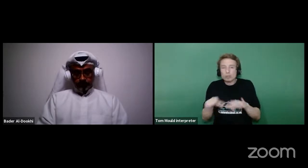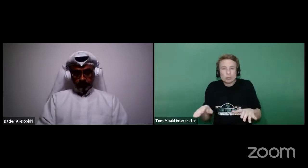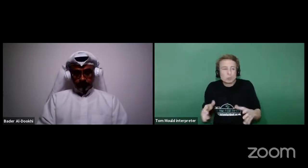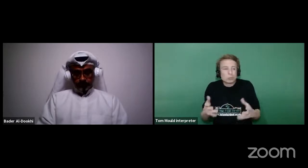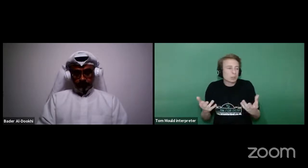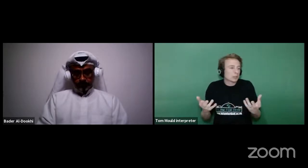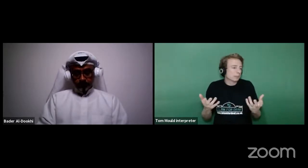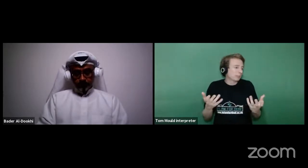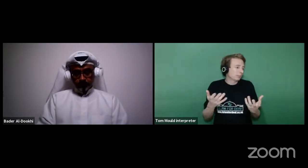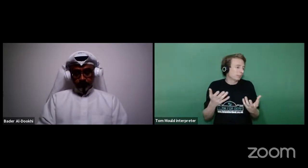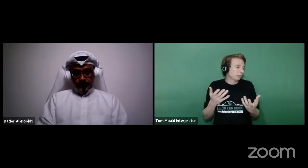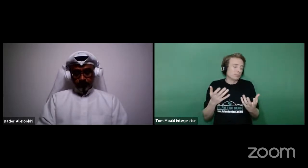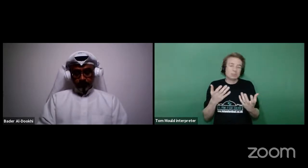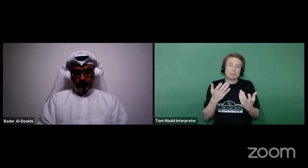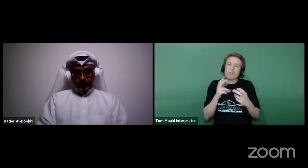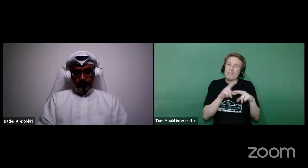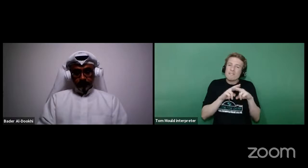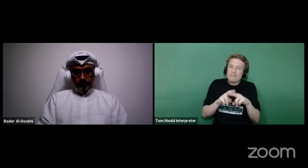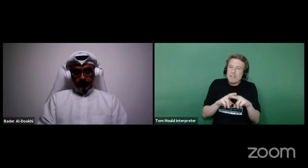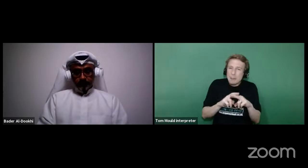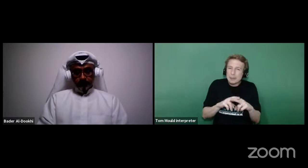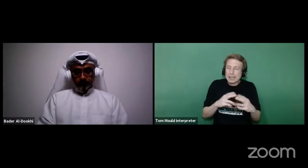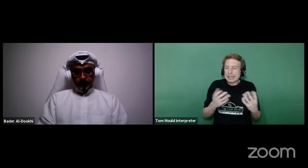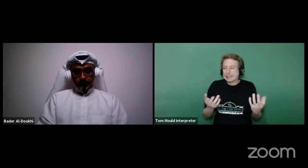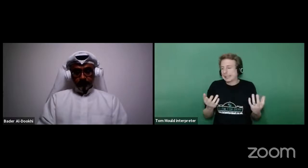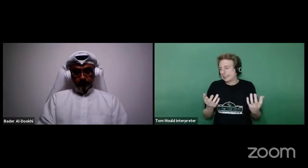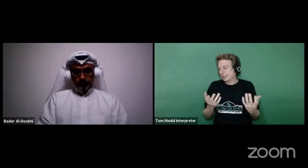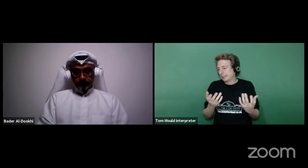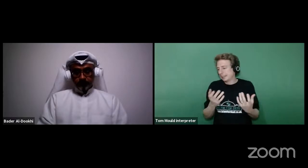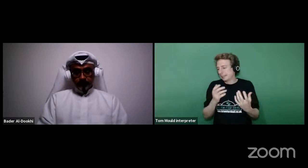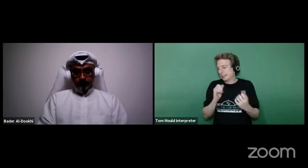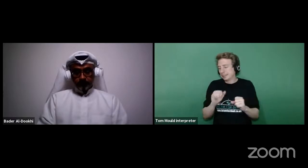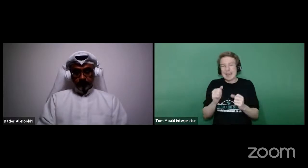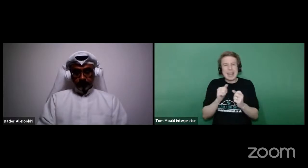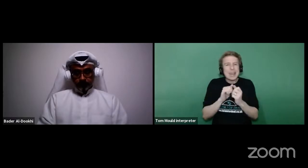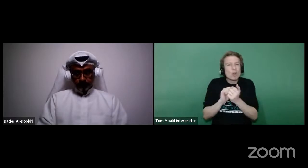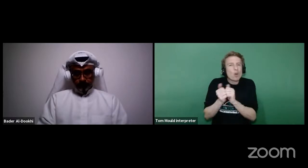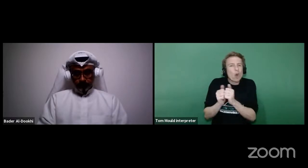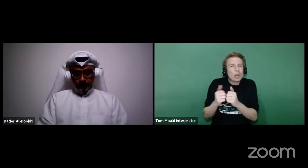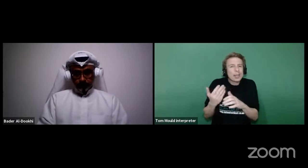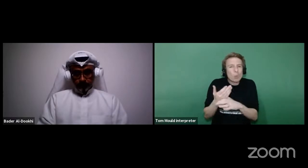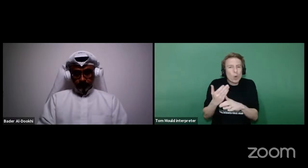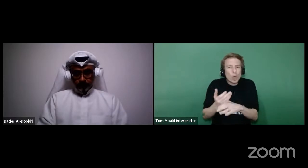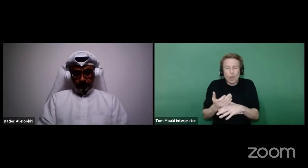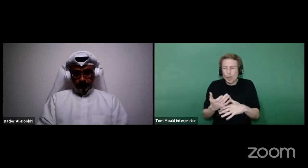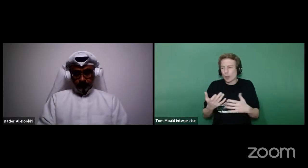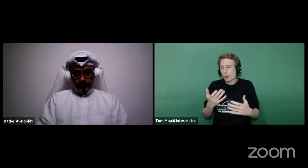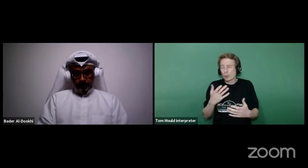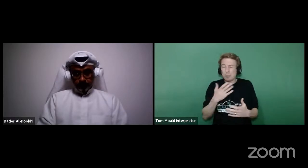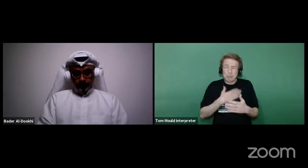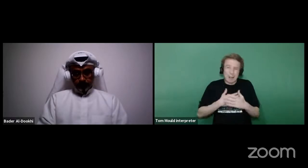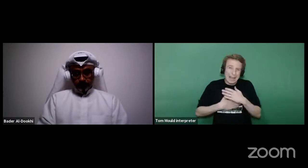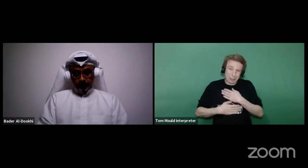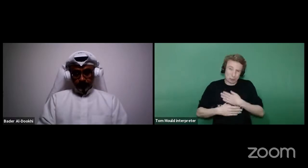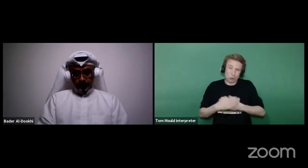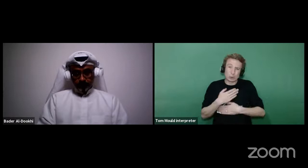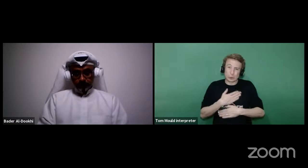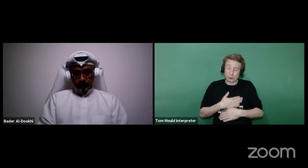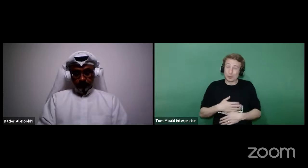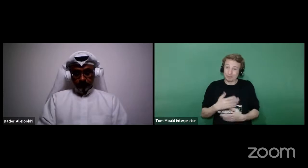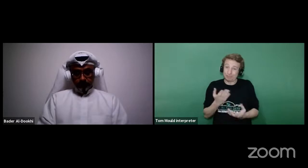and upon their wider family, and patience upon their colleagues. So